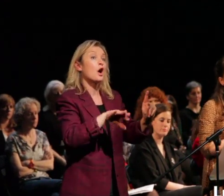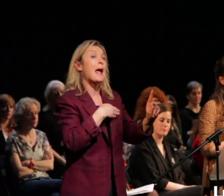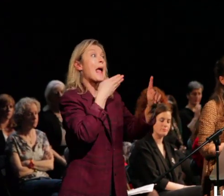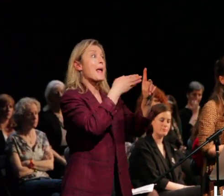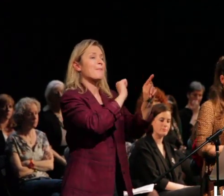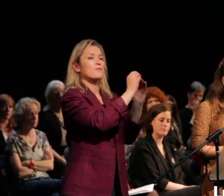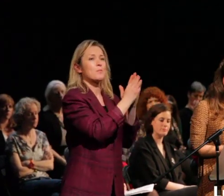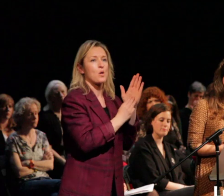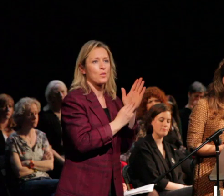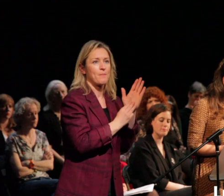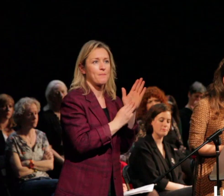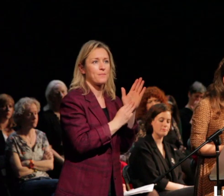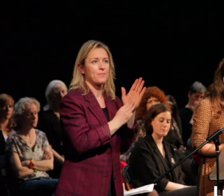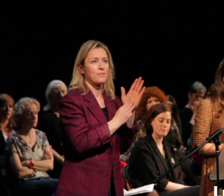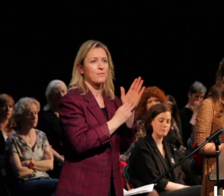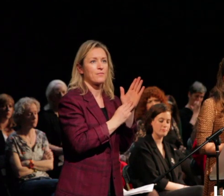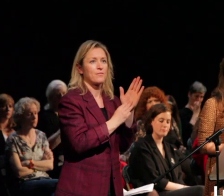don't set for them.